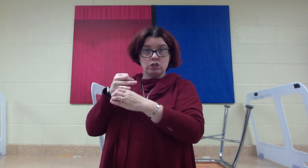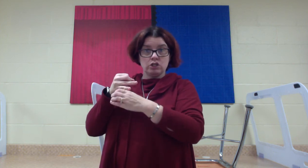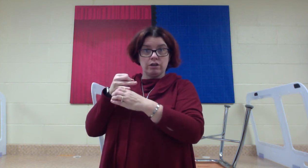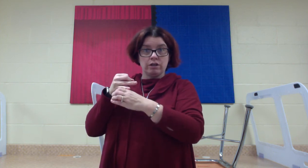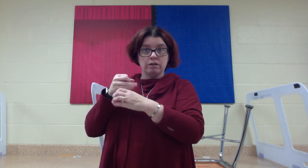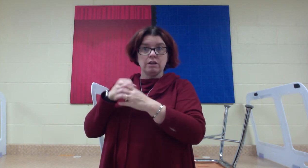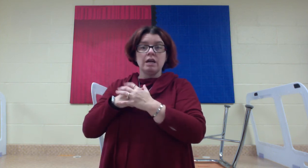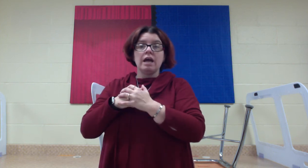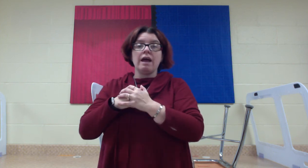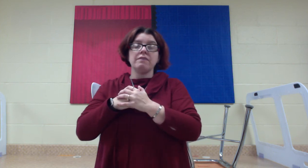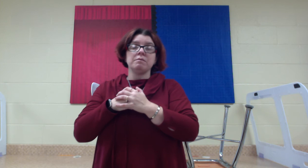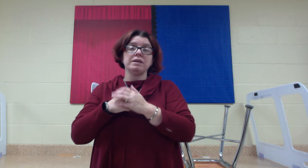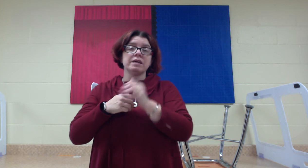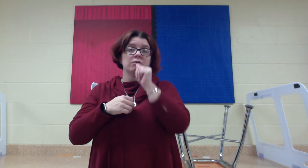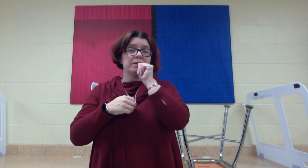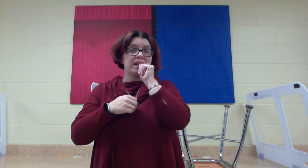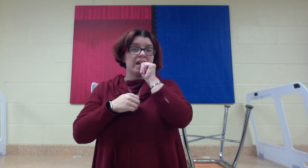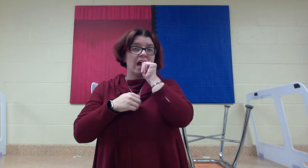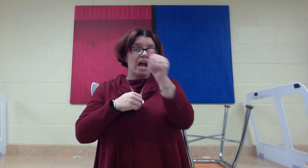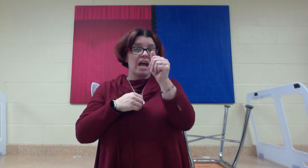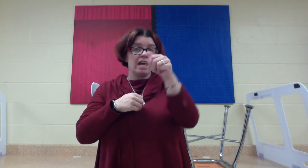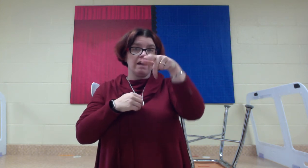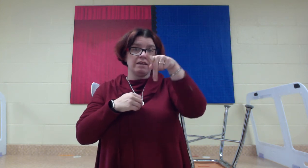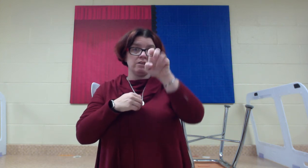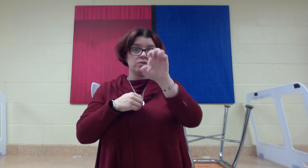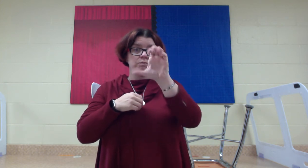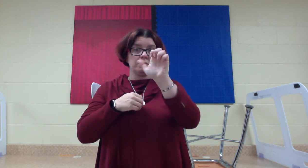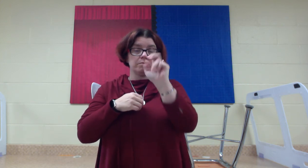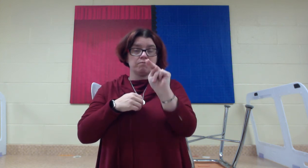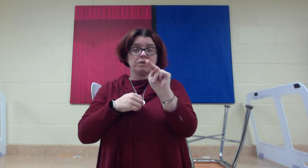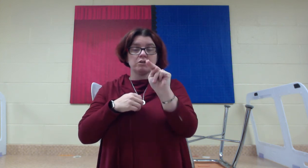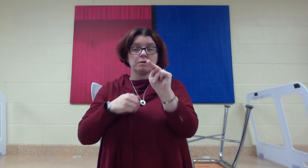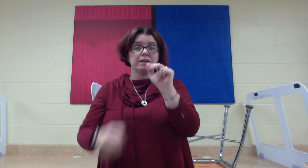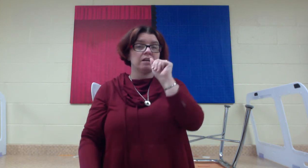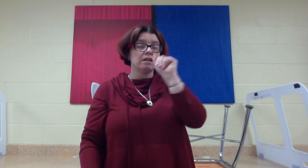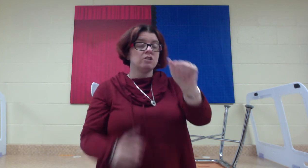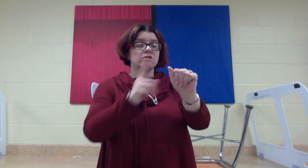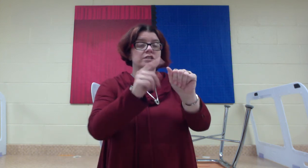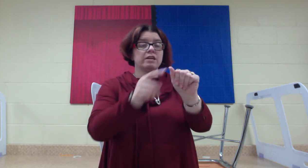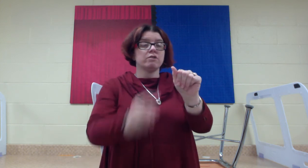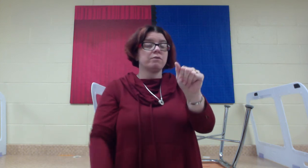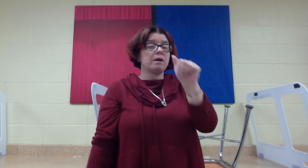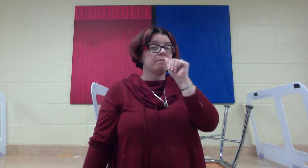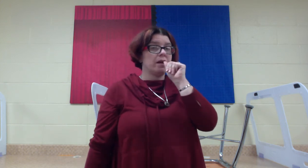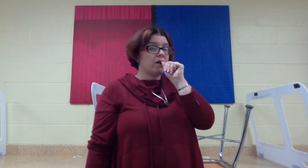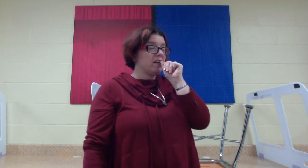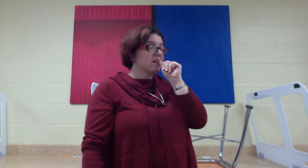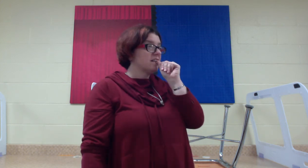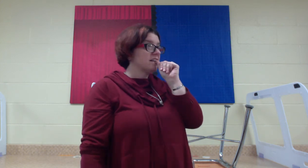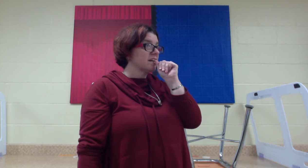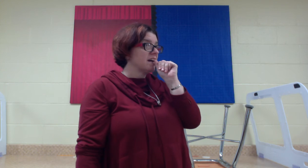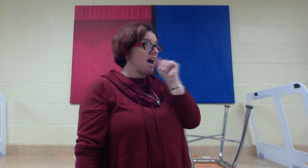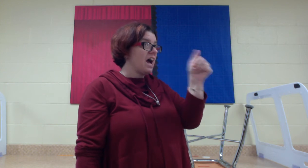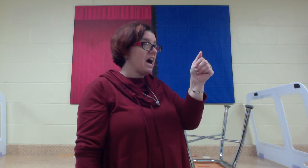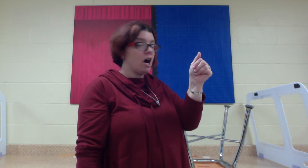Cherry. And then pecan would be nut. And then you'd be fingerspell pecan. So you take your thumb now and you click on